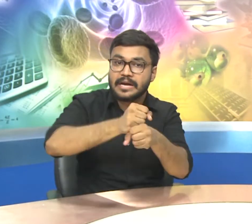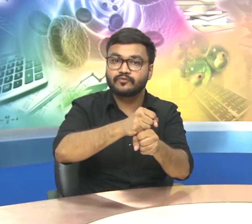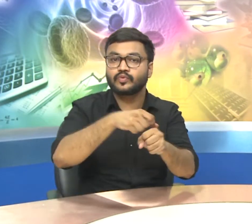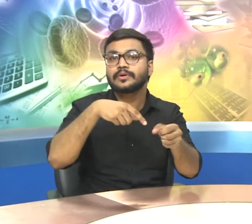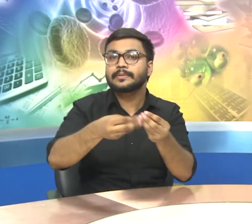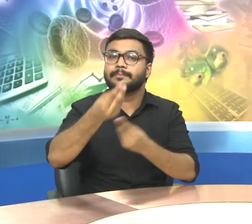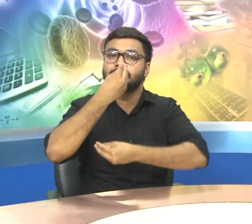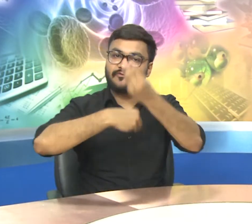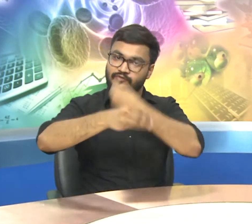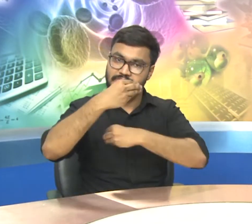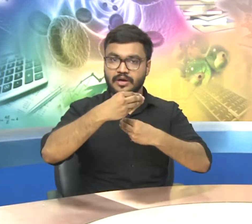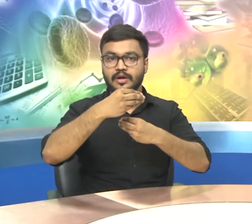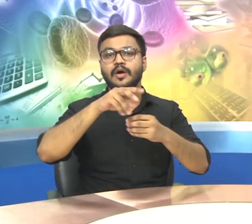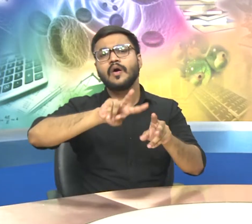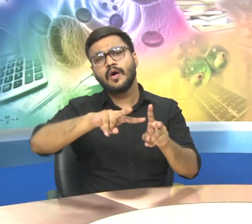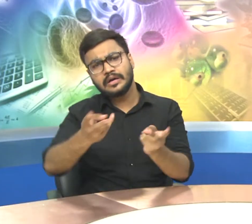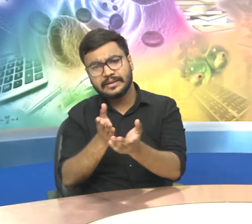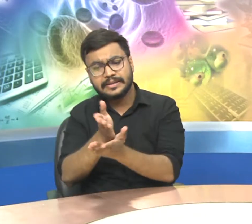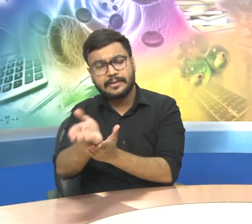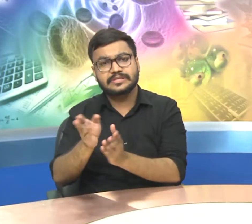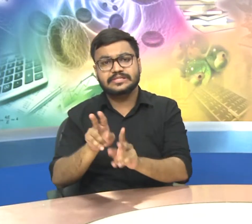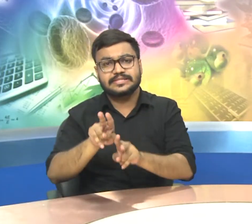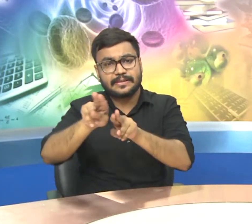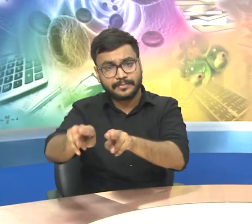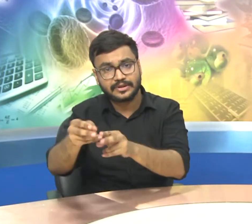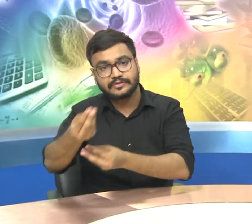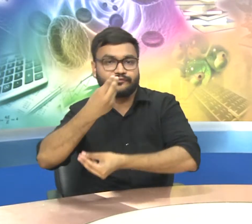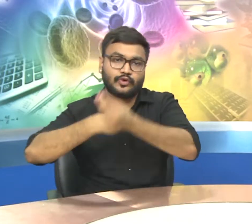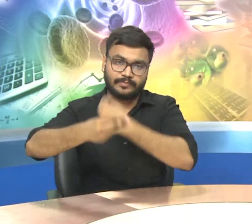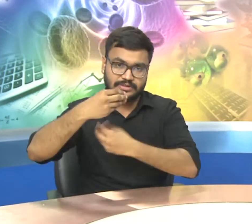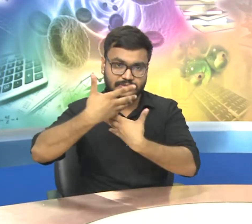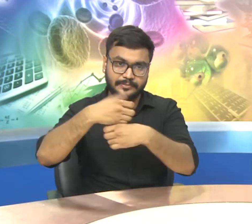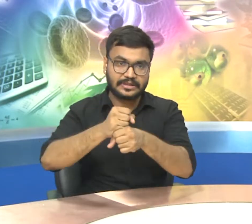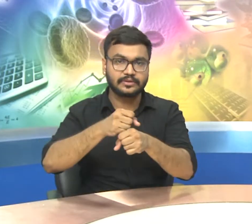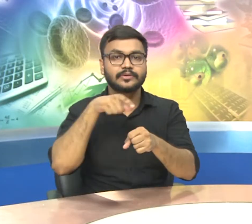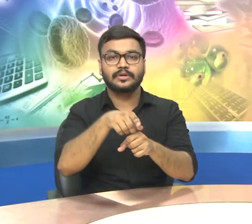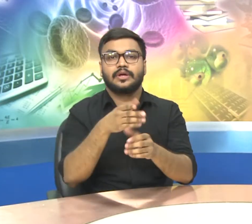They can be categorized into two groups.